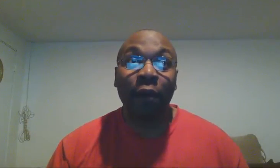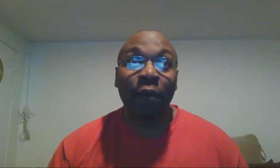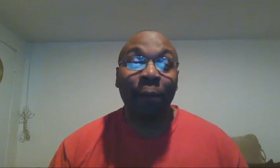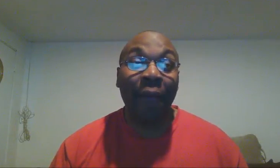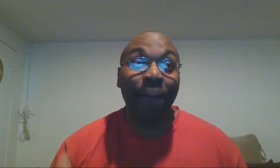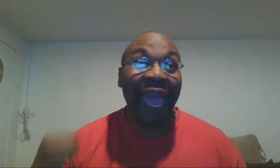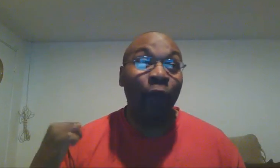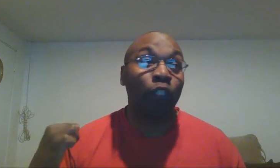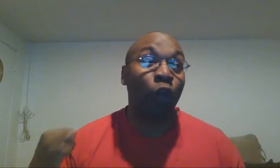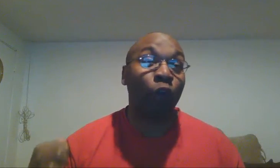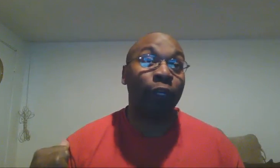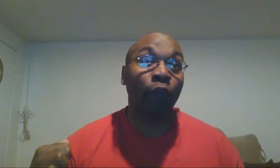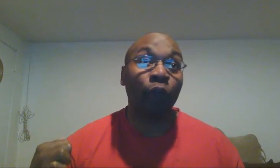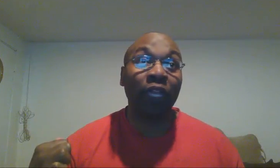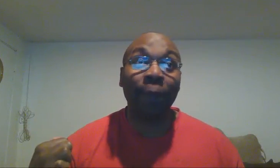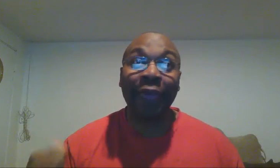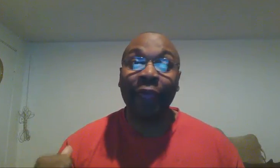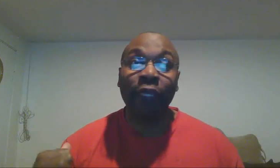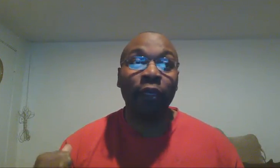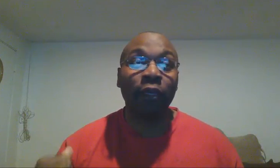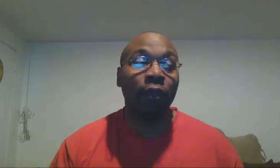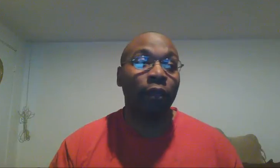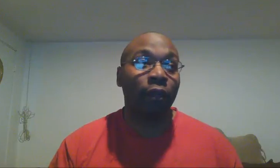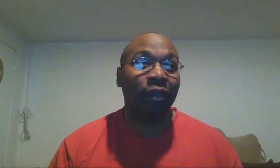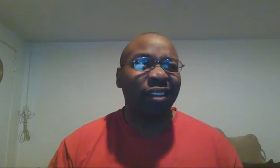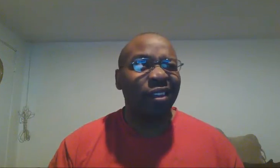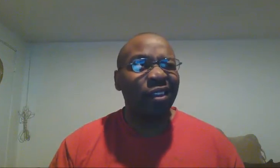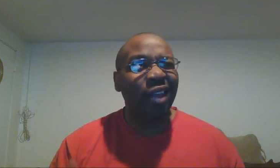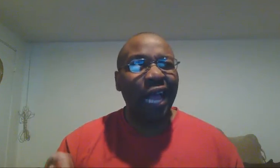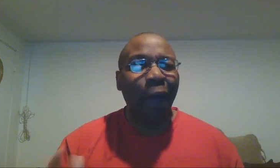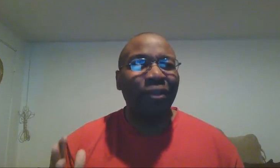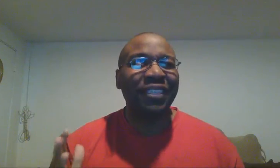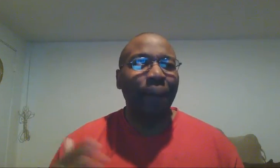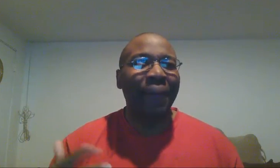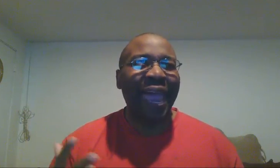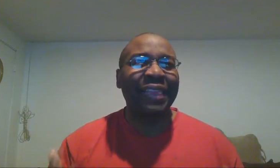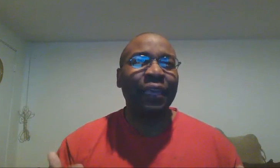My back was hurting really badly. I won't say badly, but